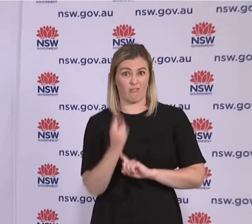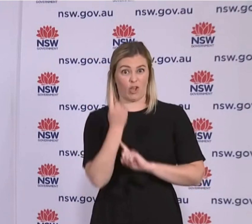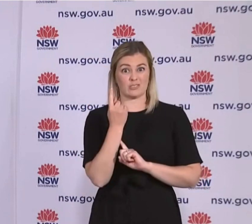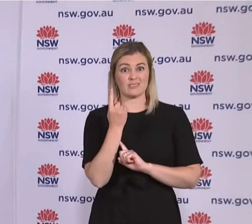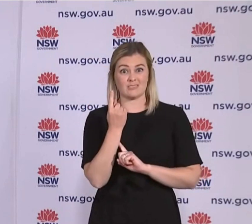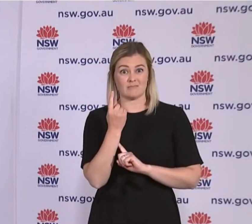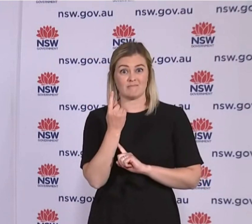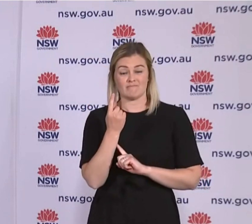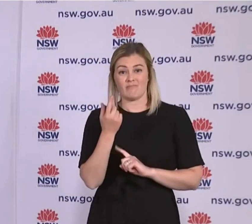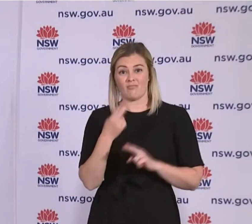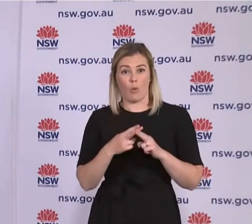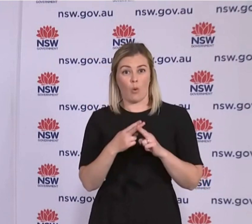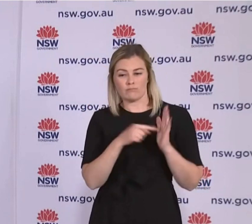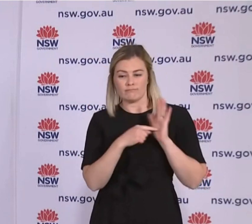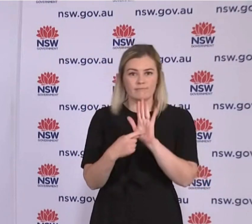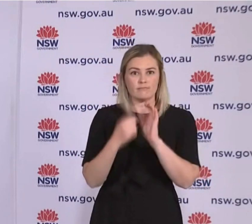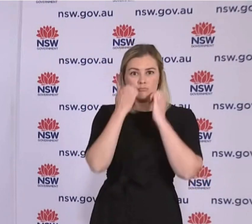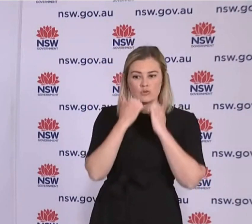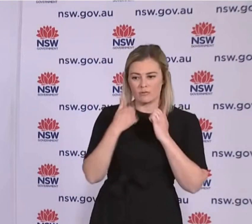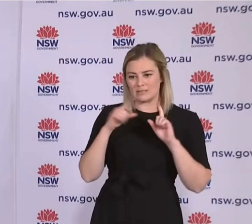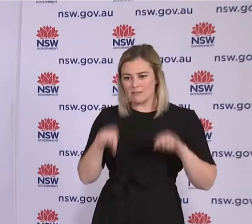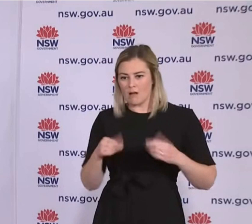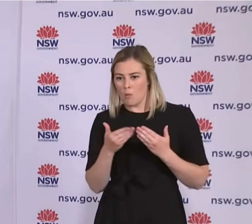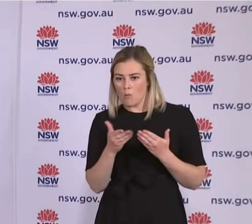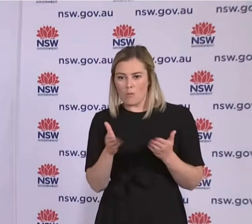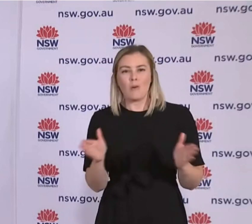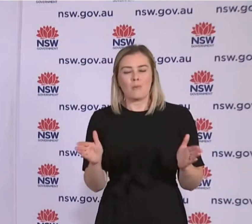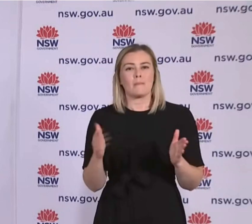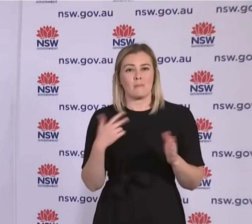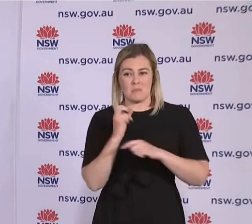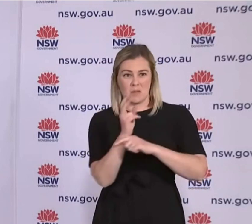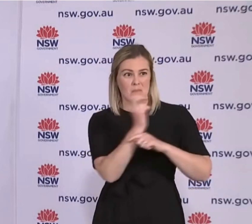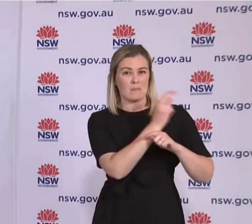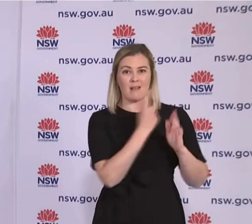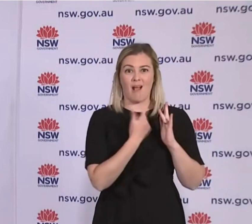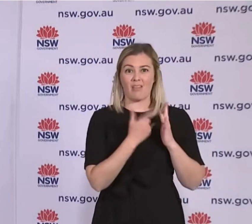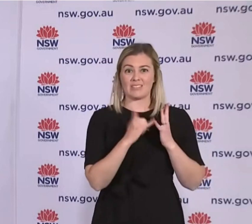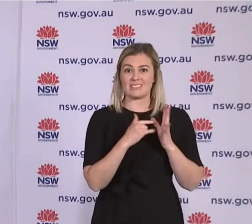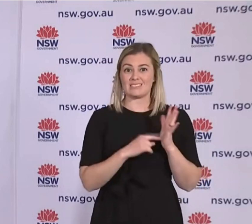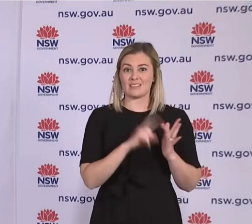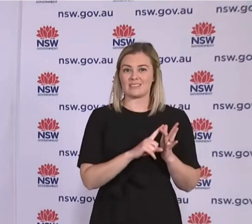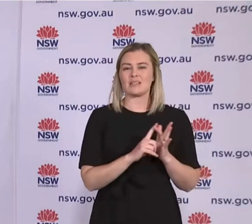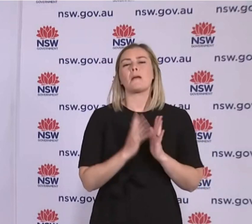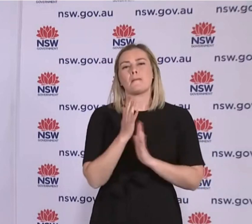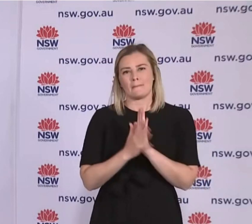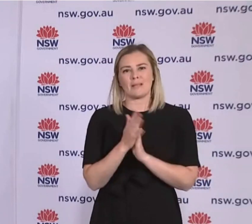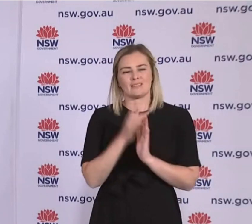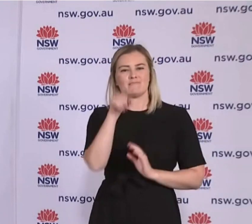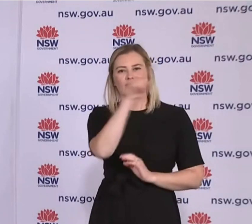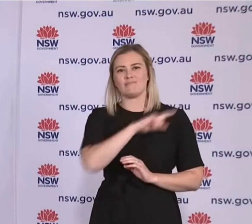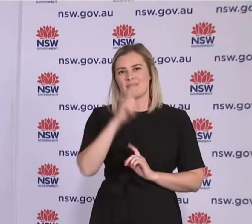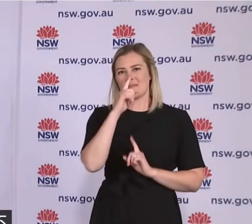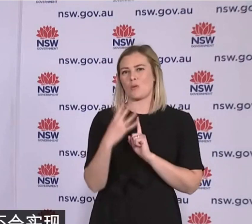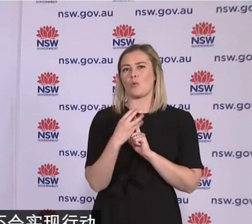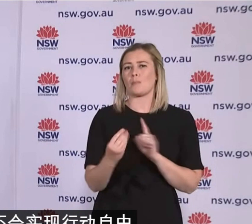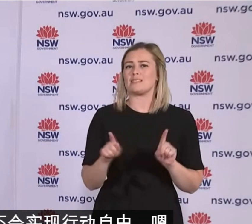require vaccination status to be displayed. So, you know, if we get this right, it will enable freedom of movement right across